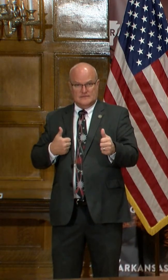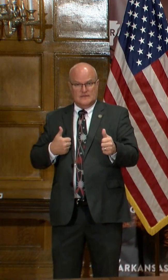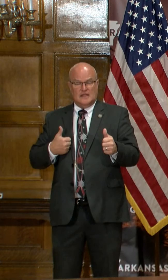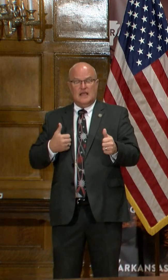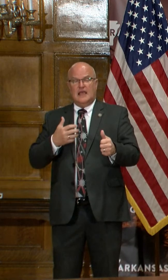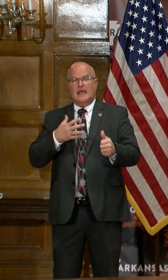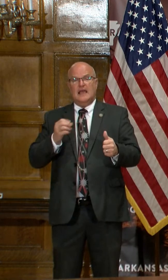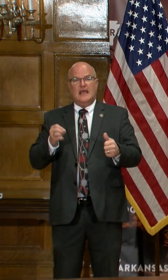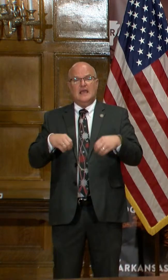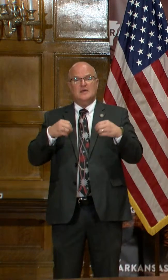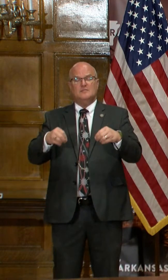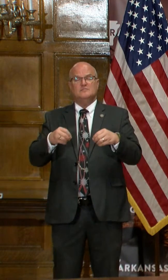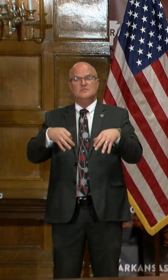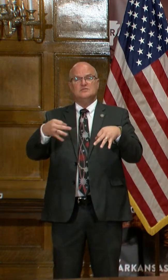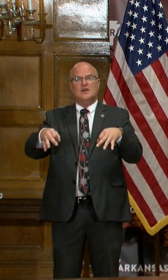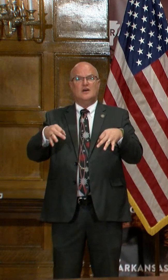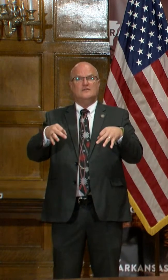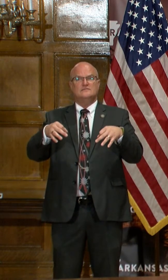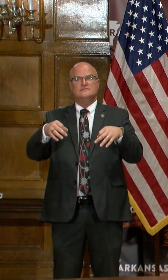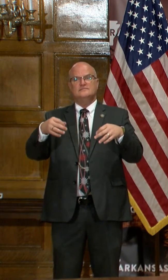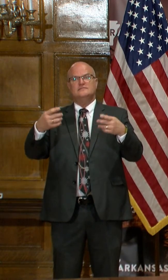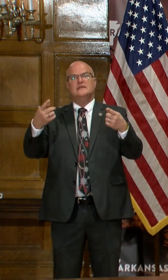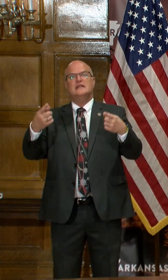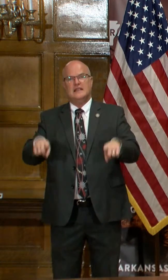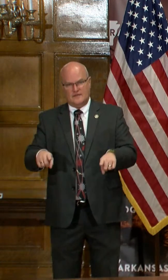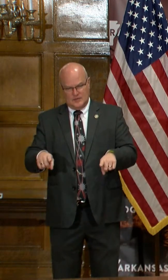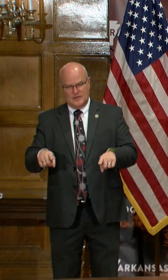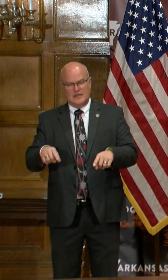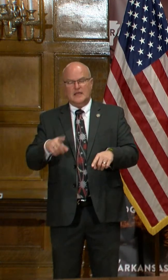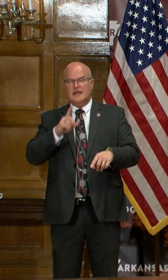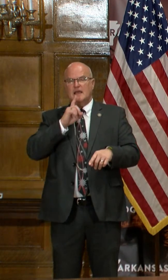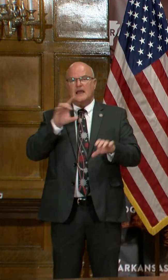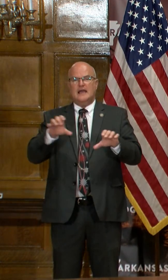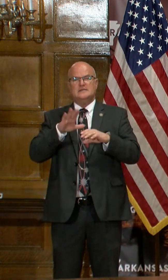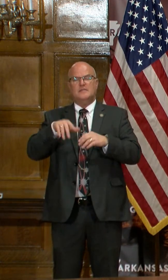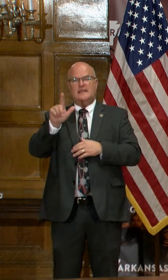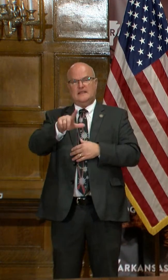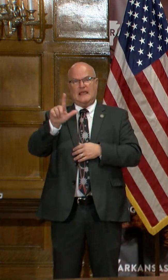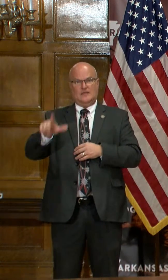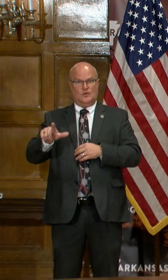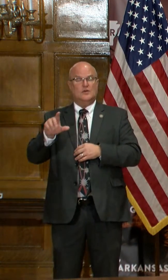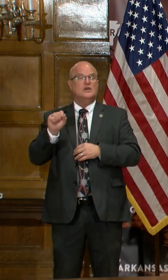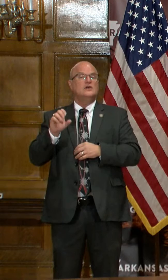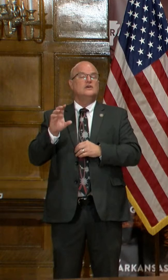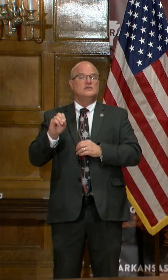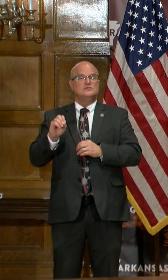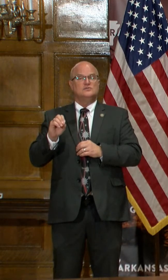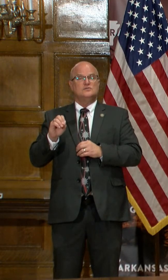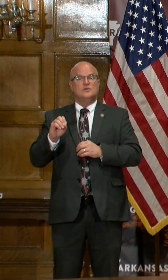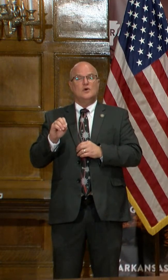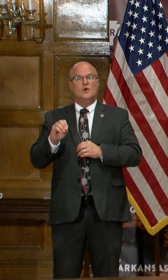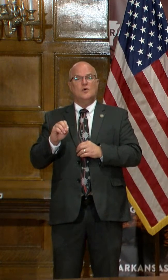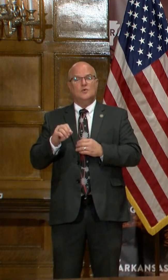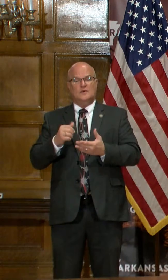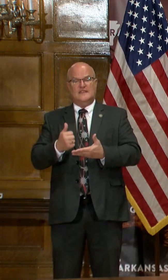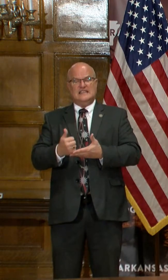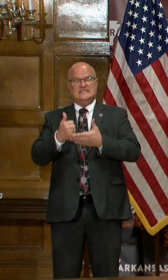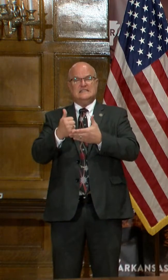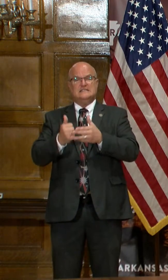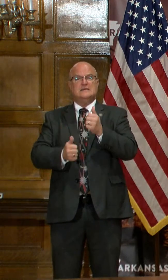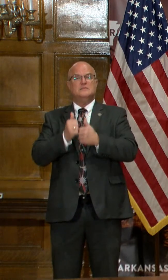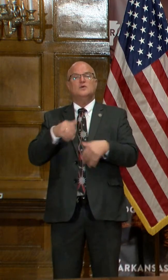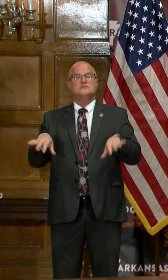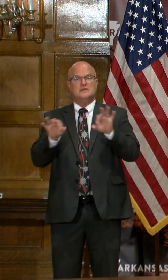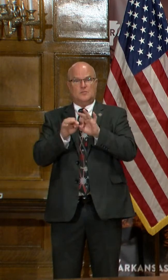it just puts off the inevitable action by the landlord. And so the assistance is the